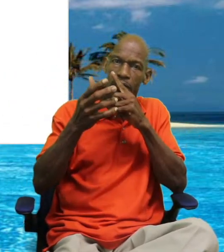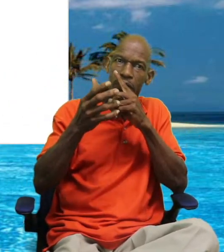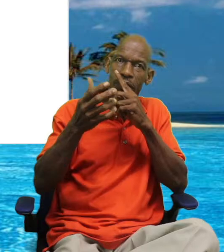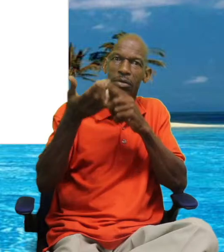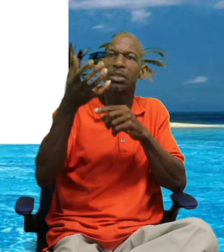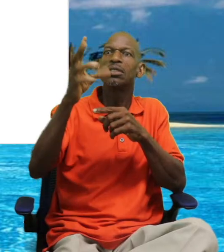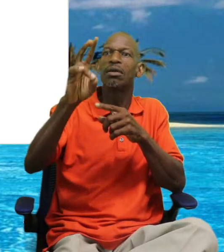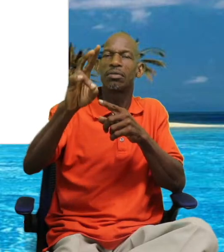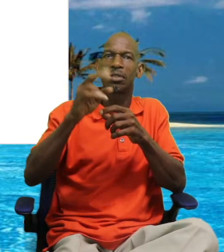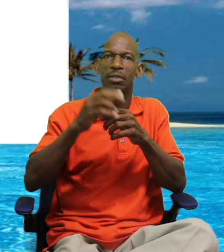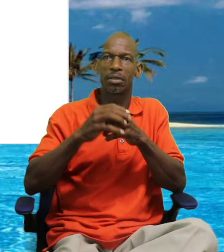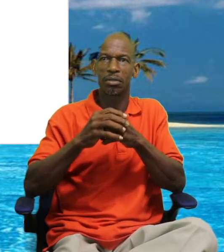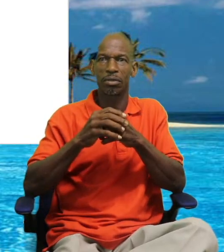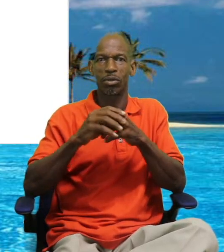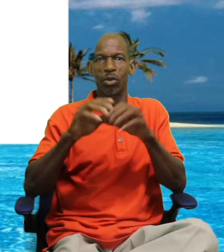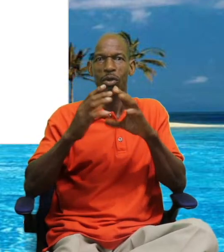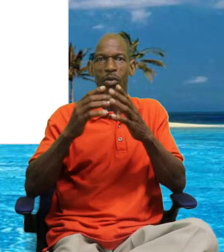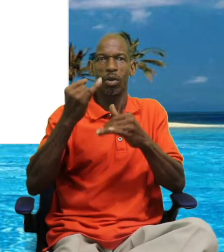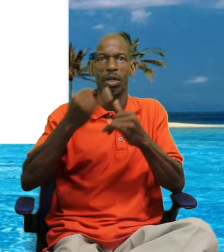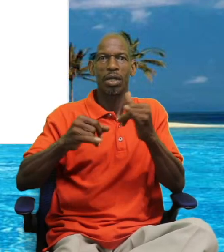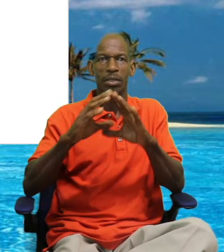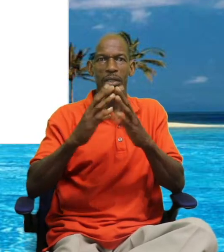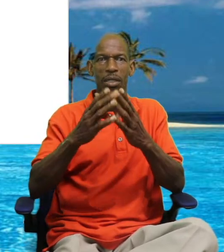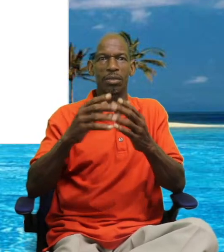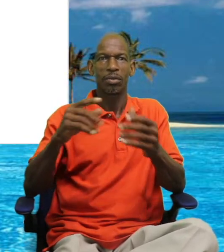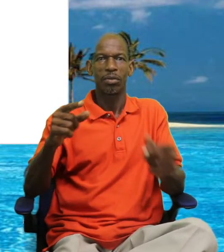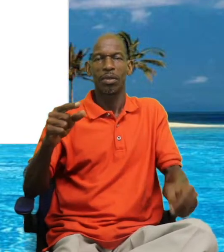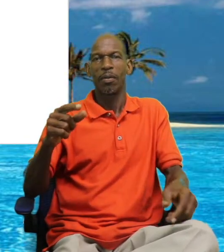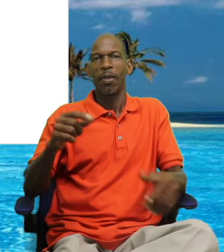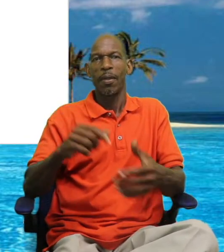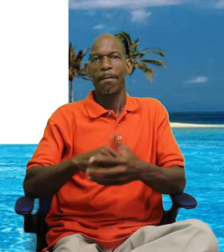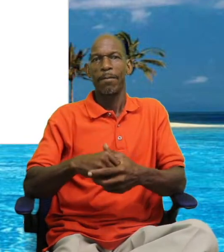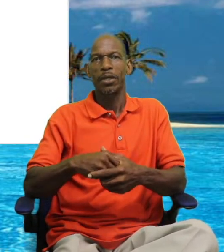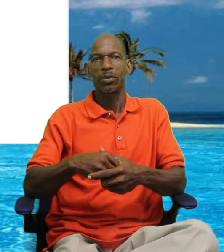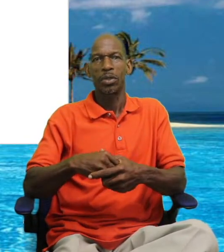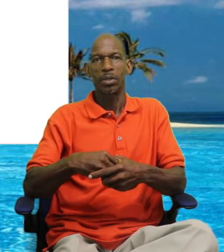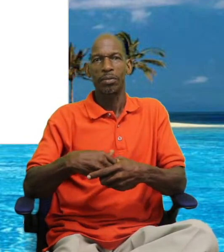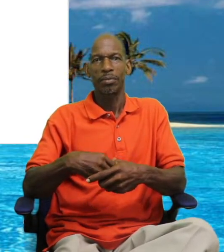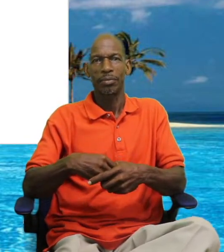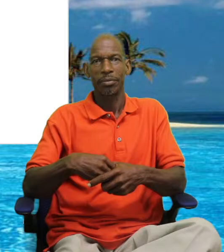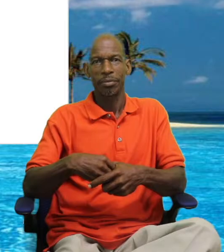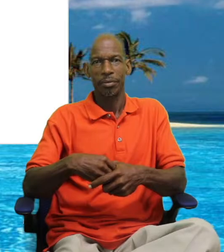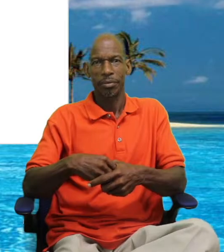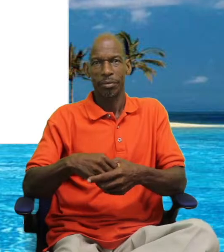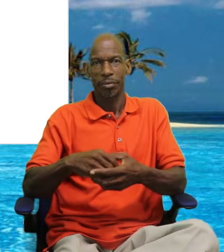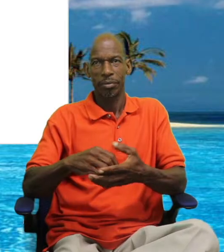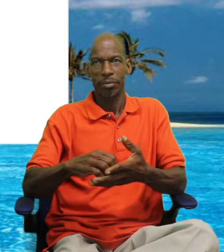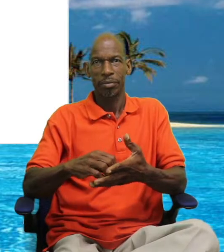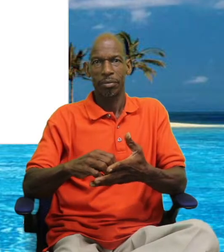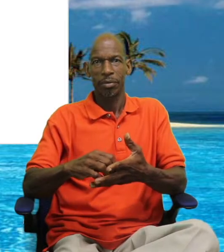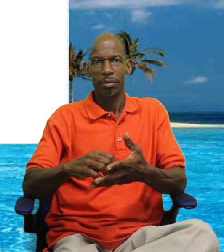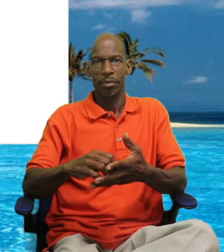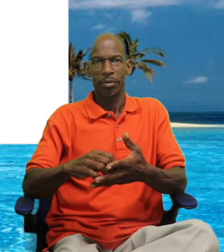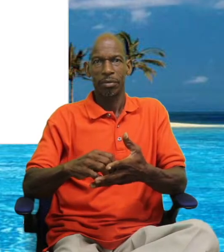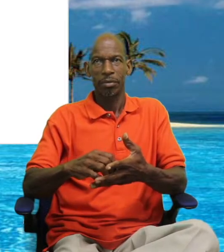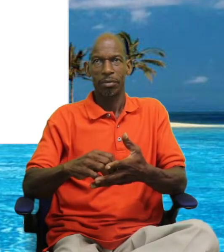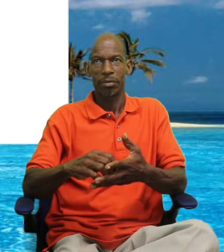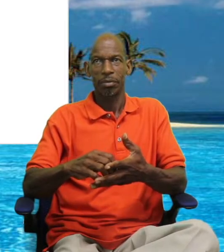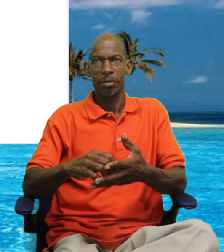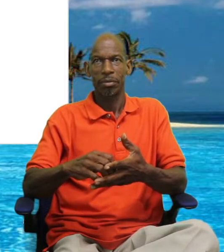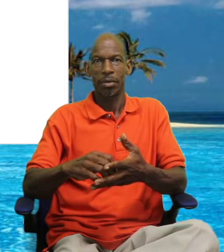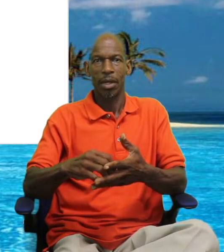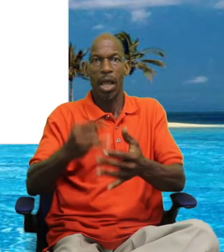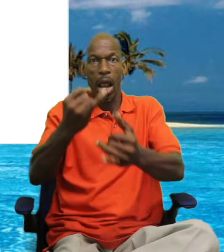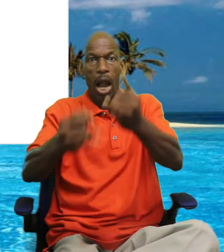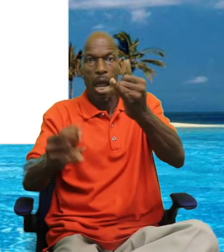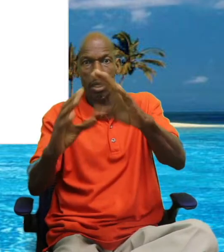our last class, and I'm just going to look at the calendar here again. Our last class will be next